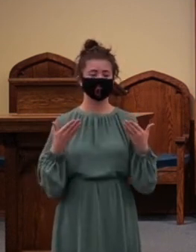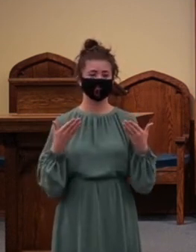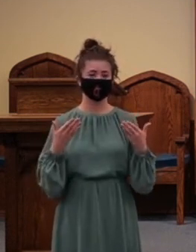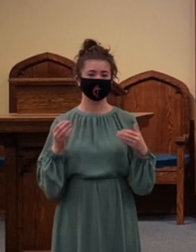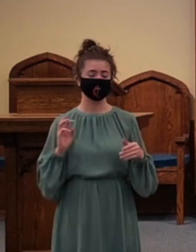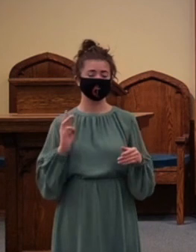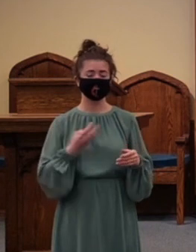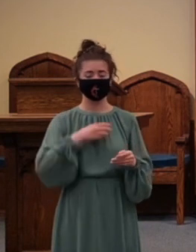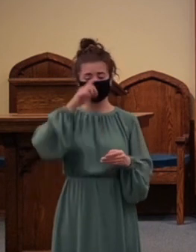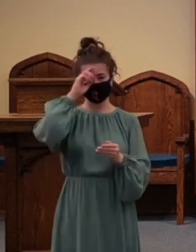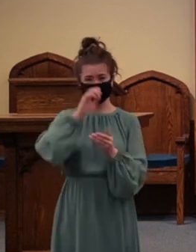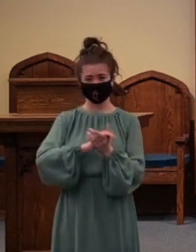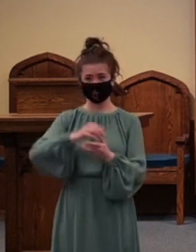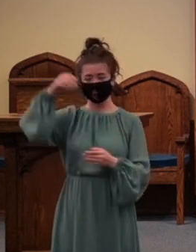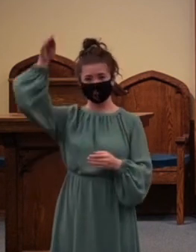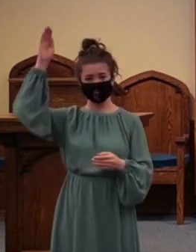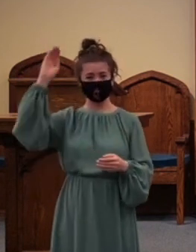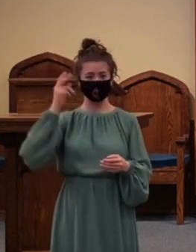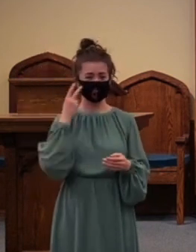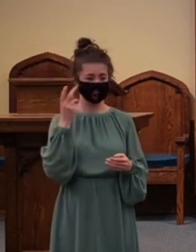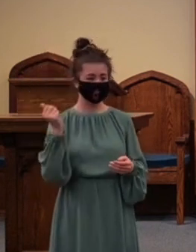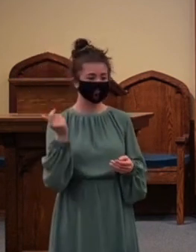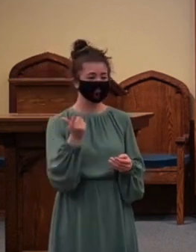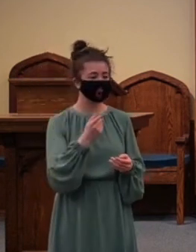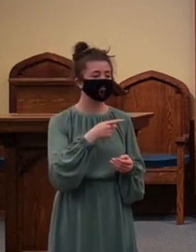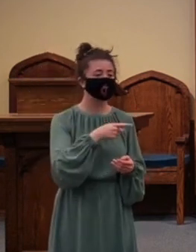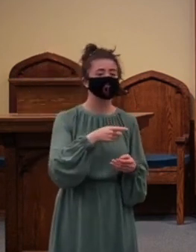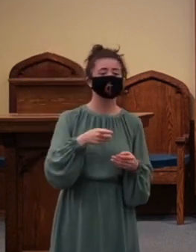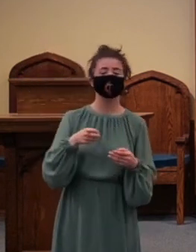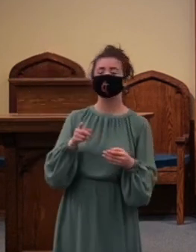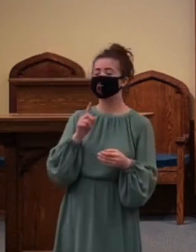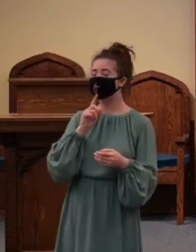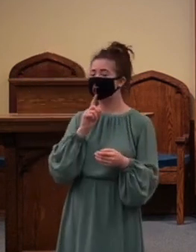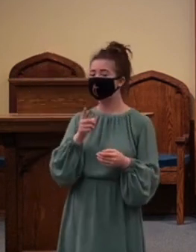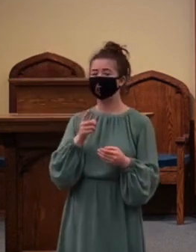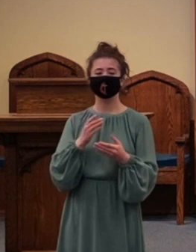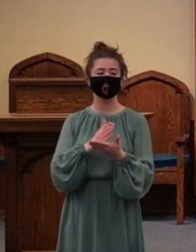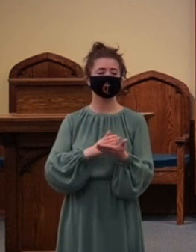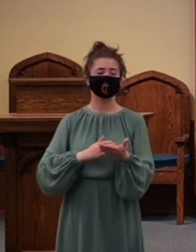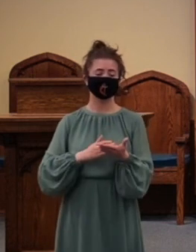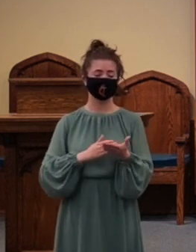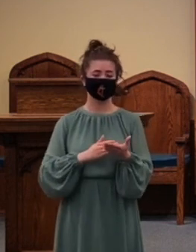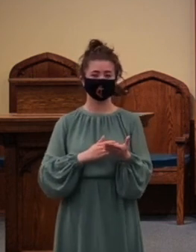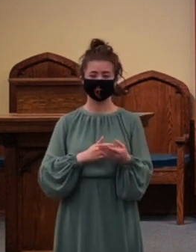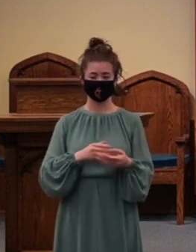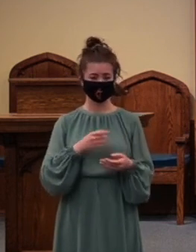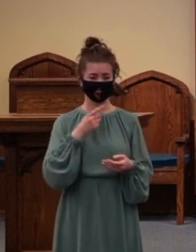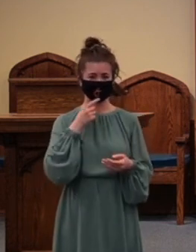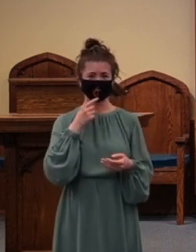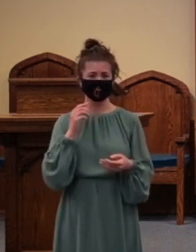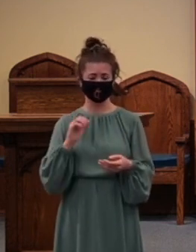We believe that God sees all those interwoven truths and say to our fragile